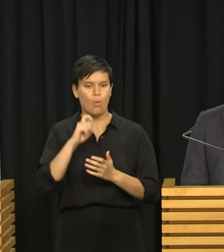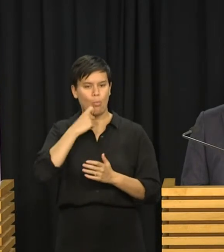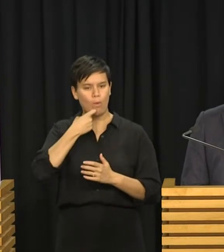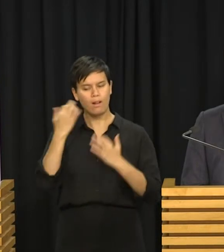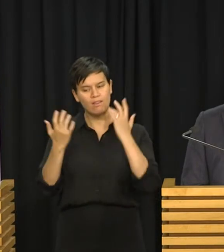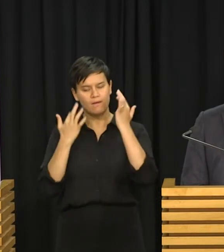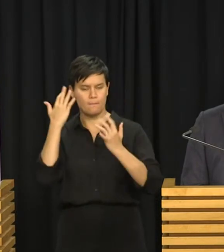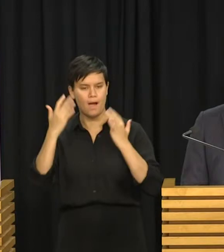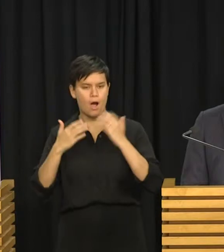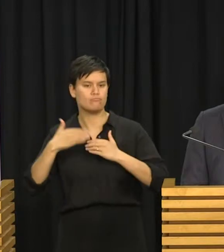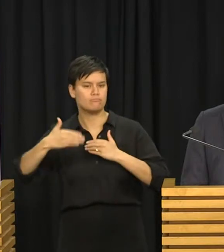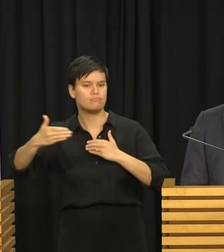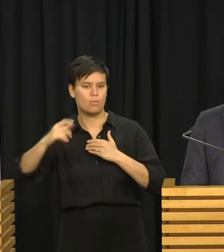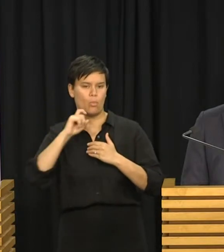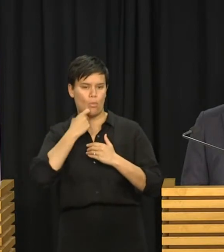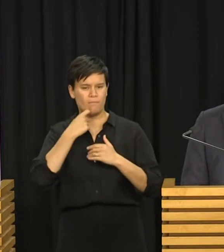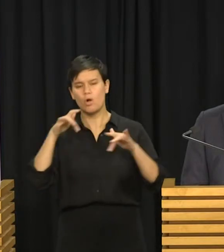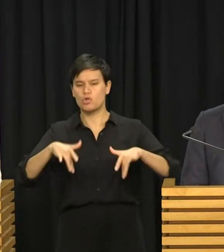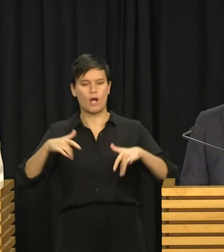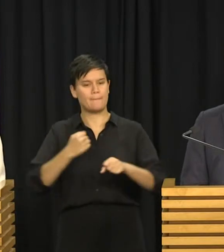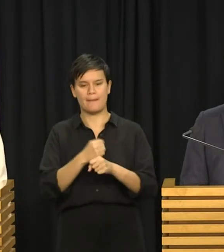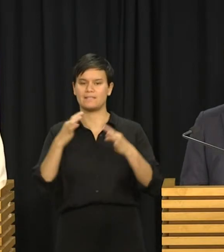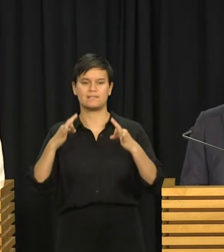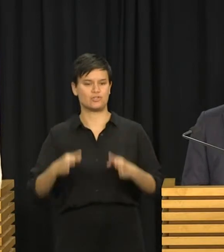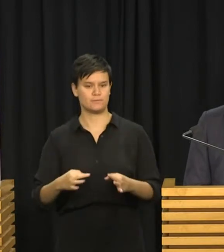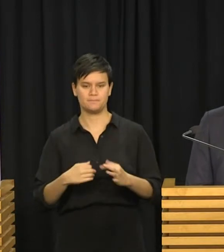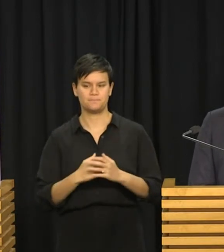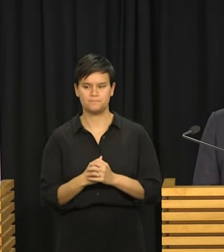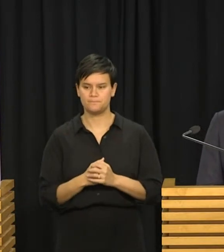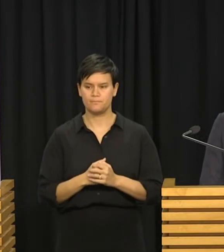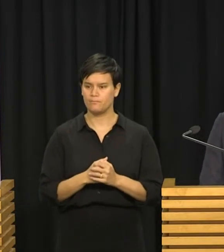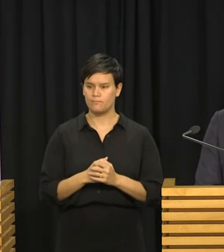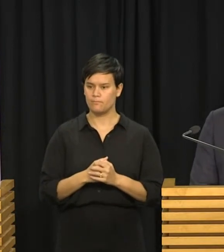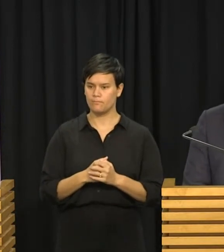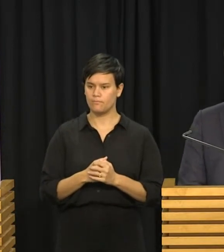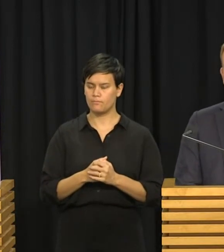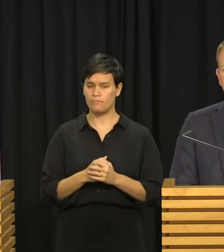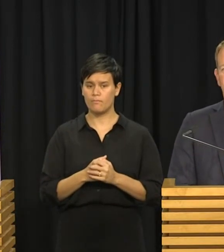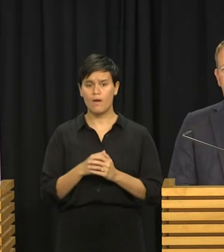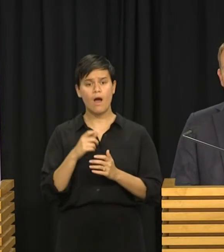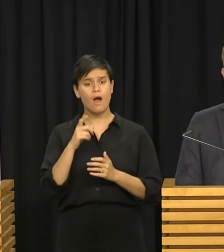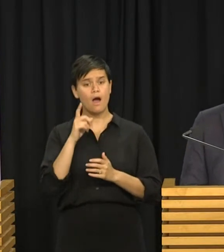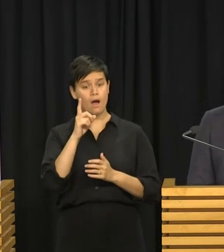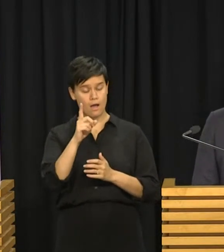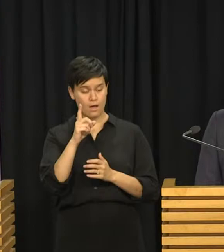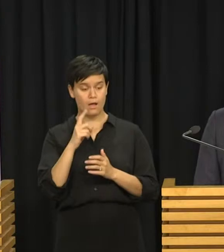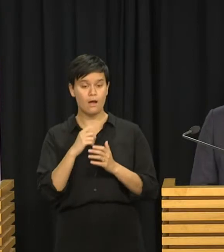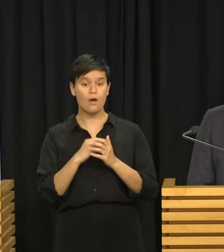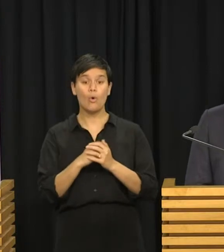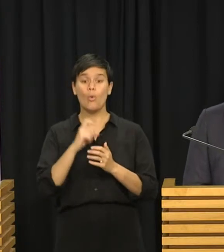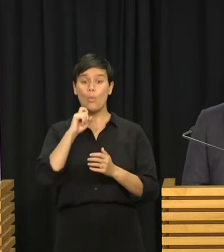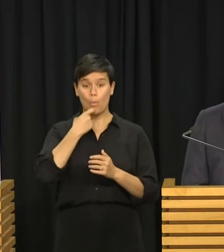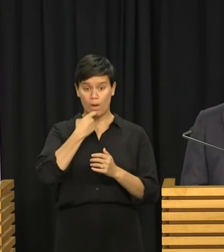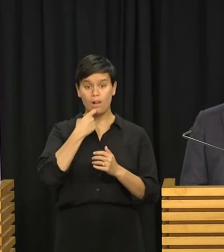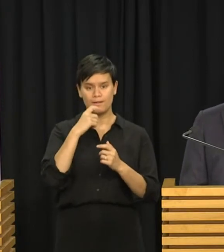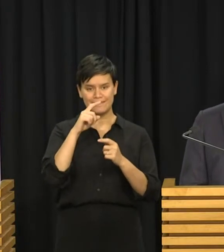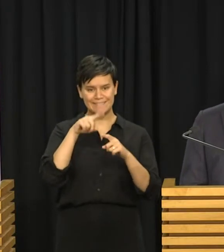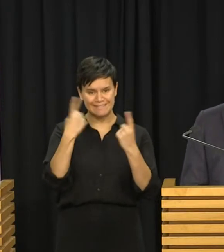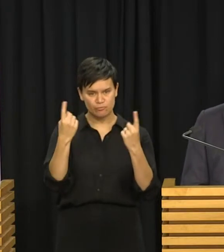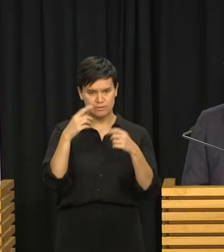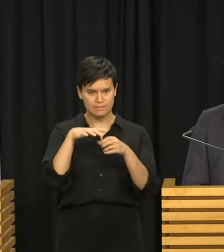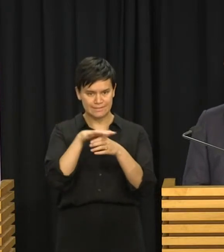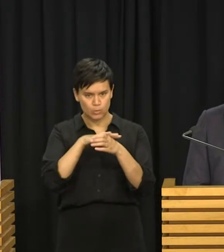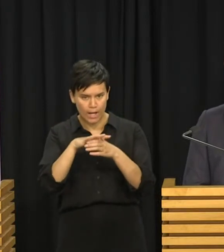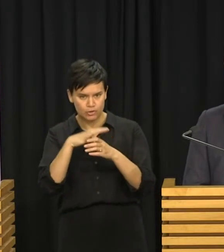give consideration to. We haven't made decisions yet. There's no sort of scheme. You can be sure that we will be weighing up all of the factors,